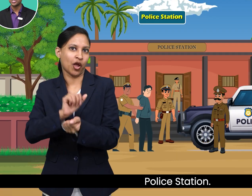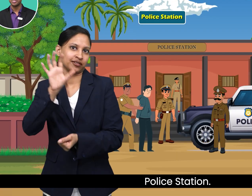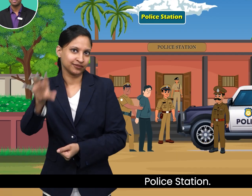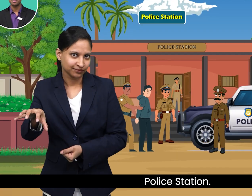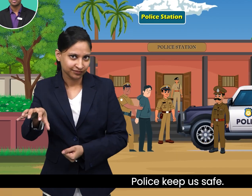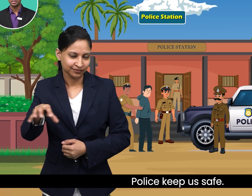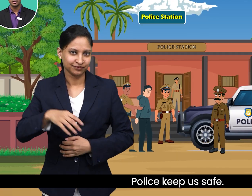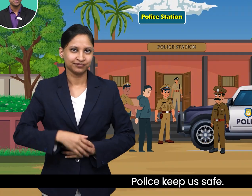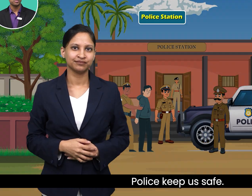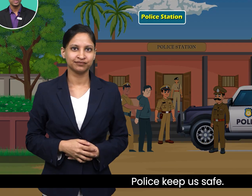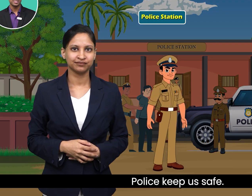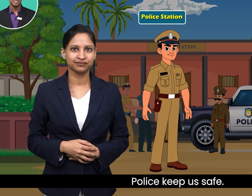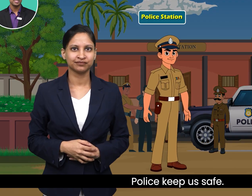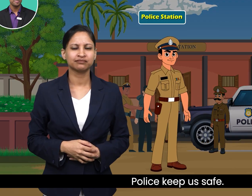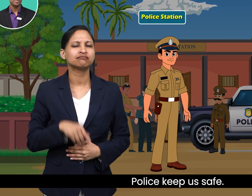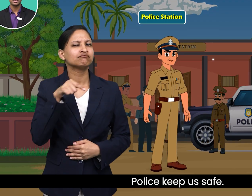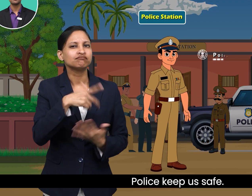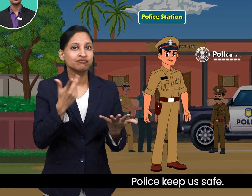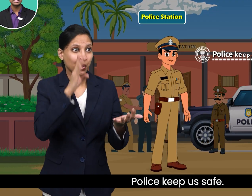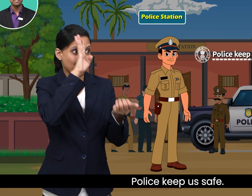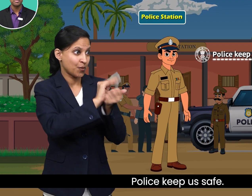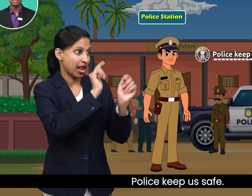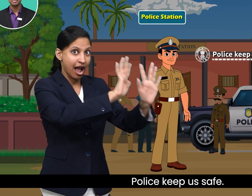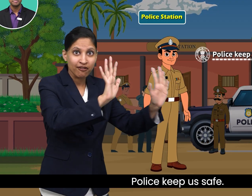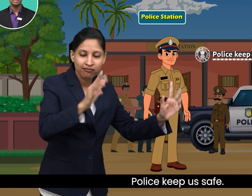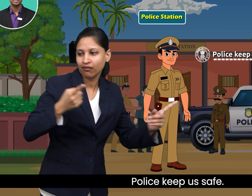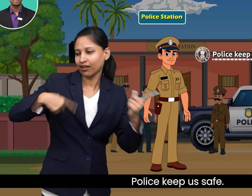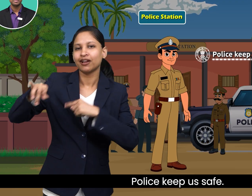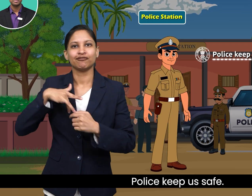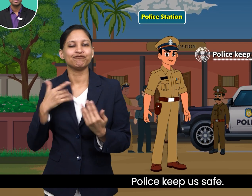Police station. Police keep us safe.